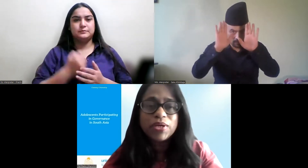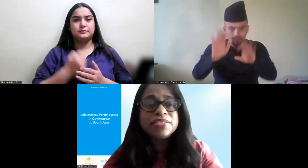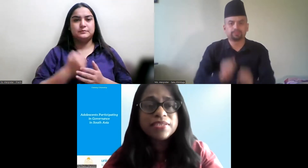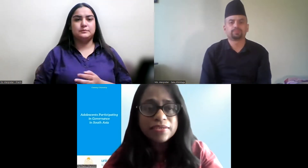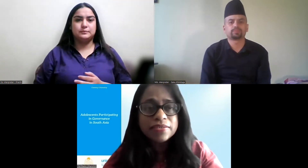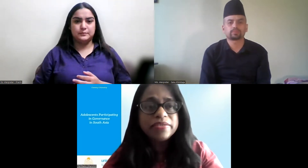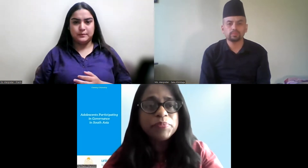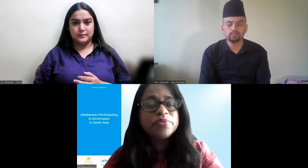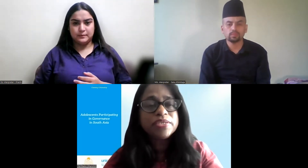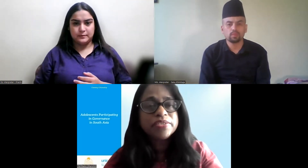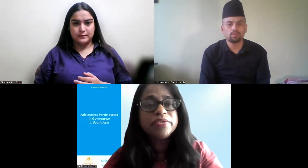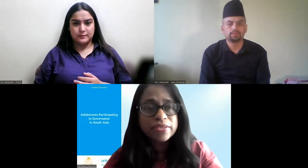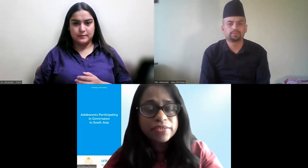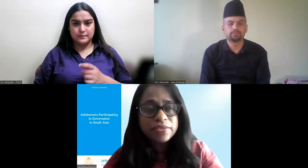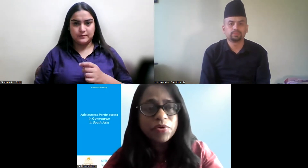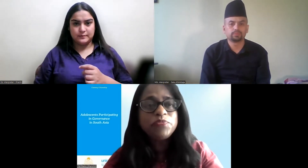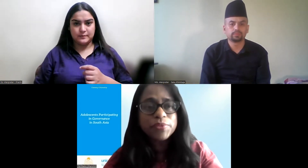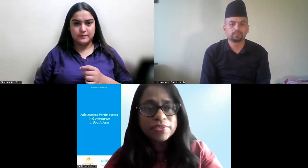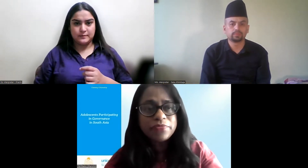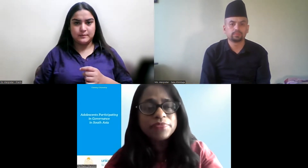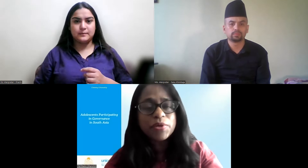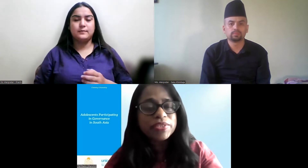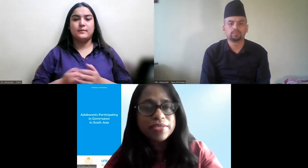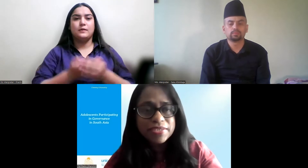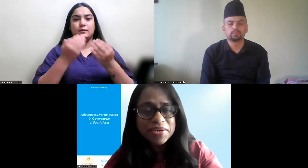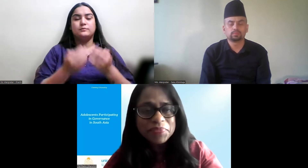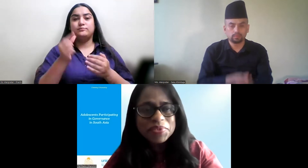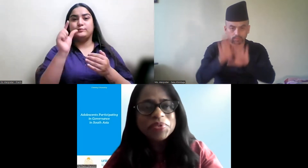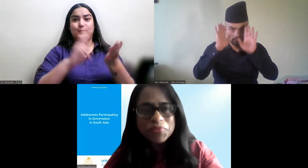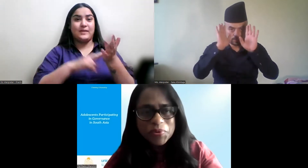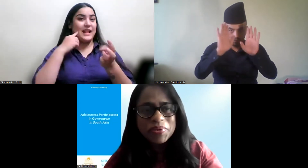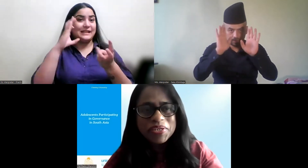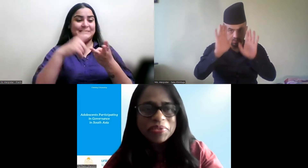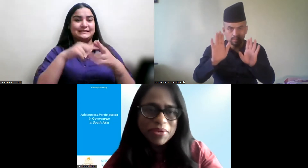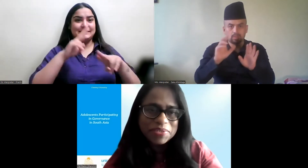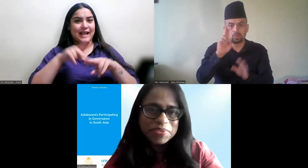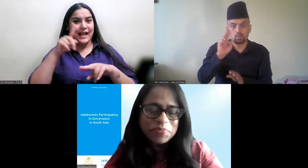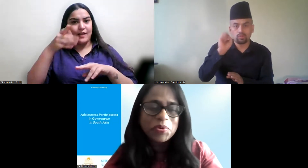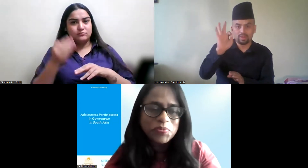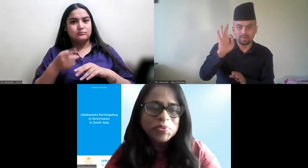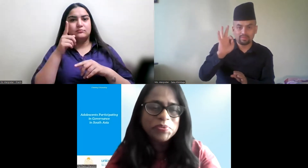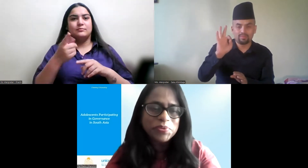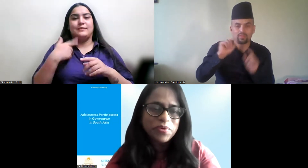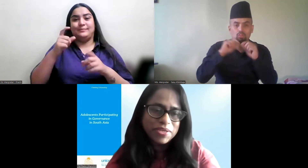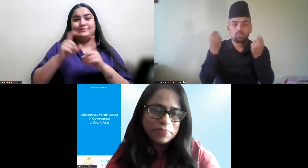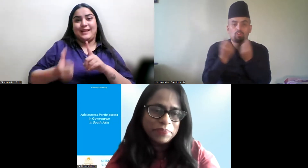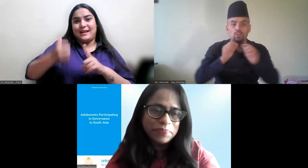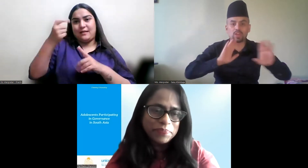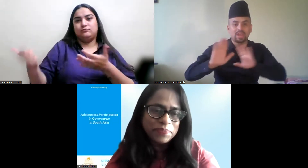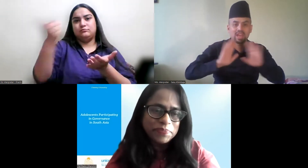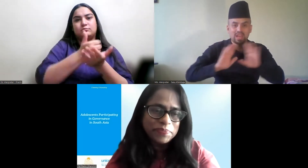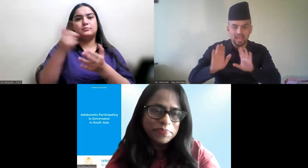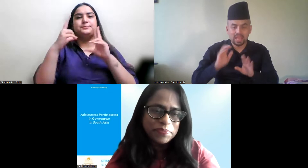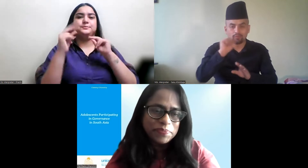inviting Nola Skinner, the Deputy Regional Director of UNICEF South Asia, to give the opening remarks. Over to you, Noala.